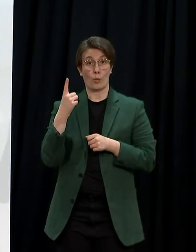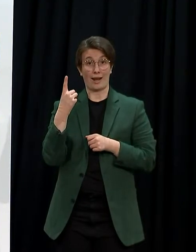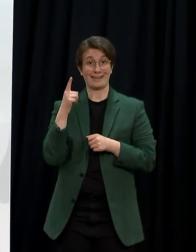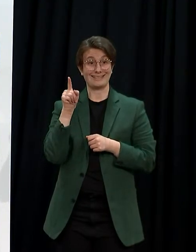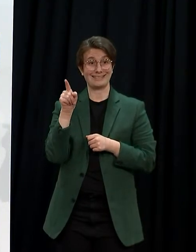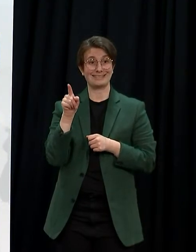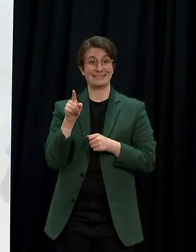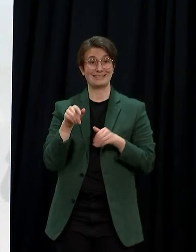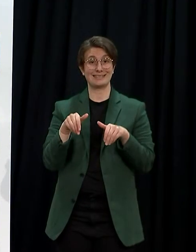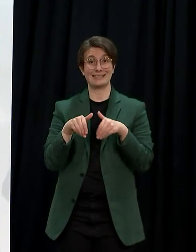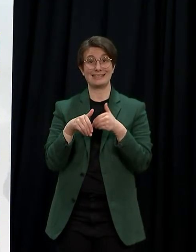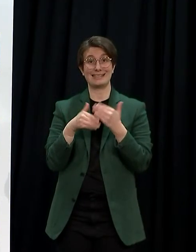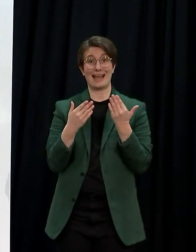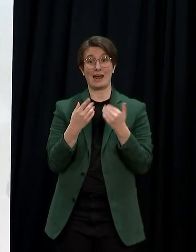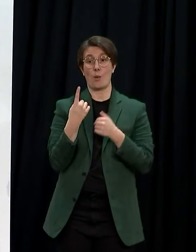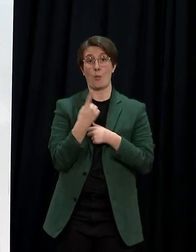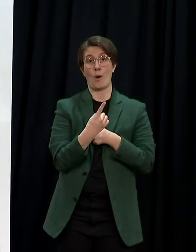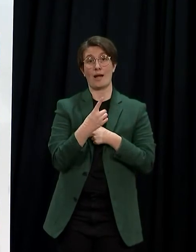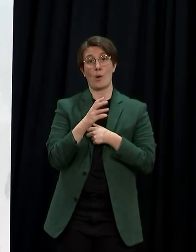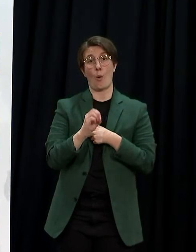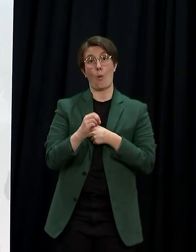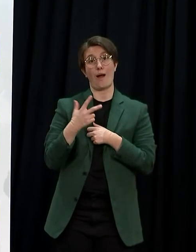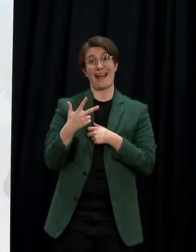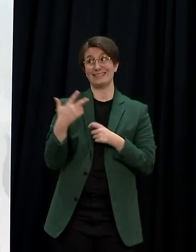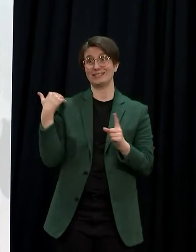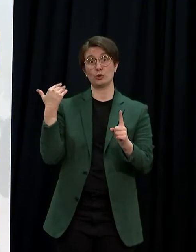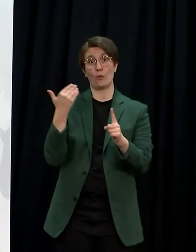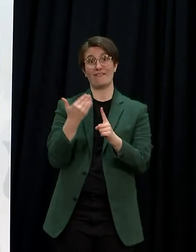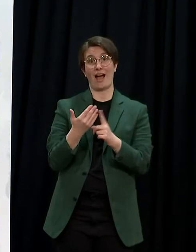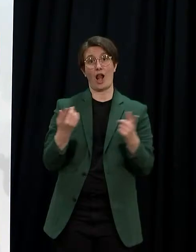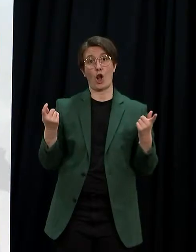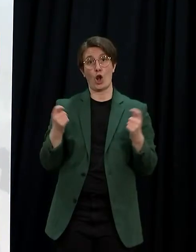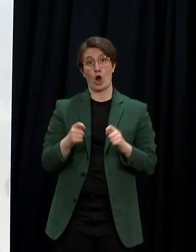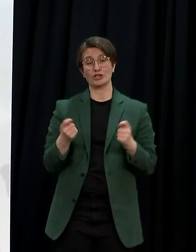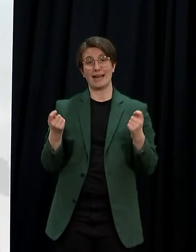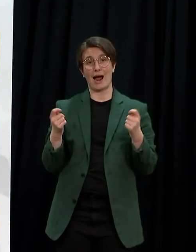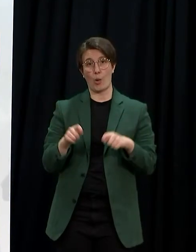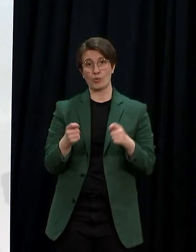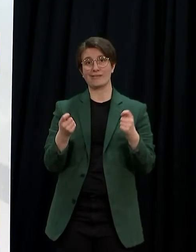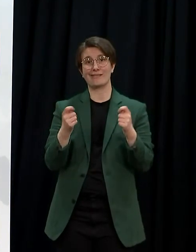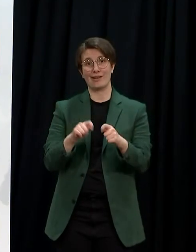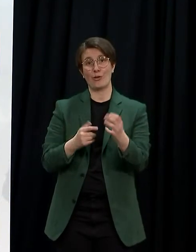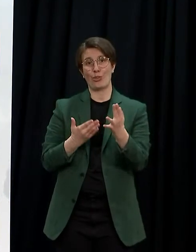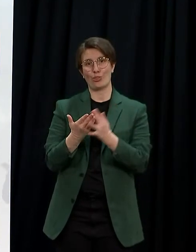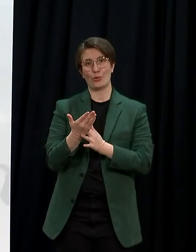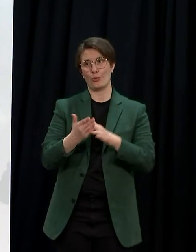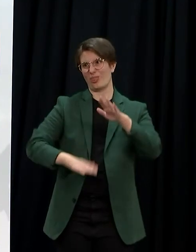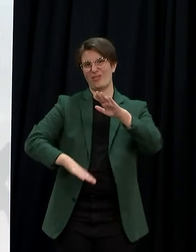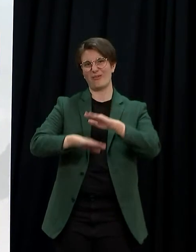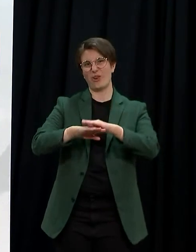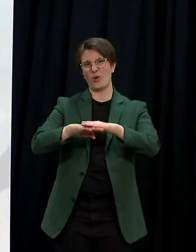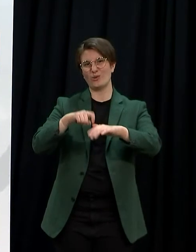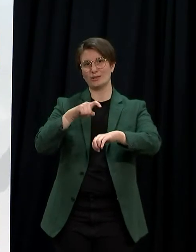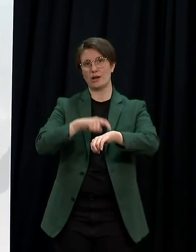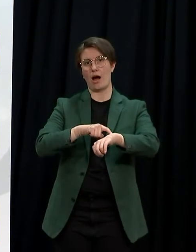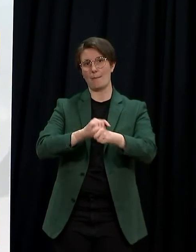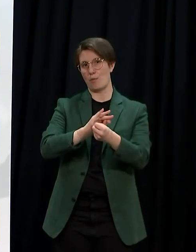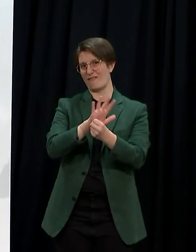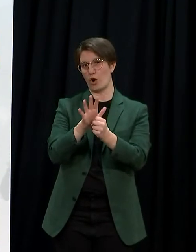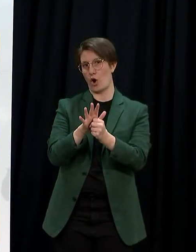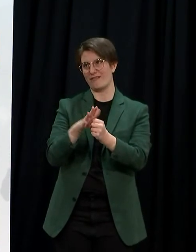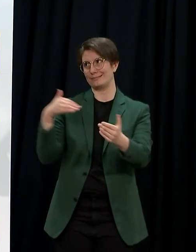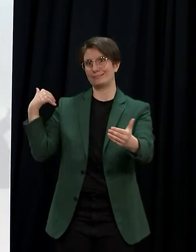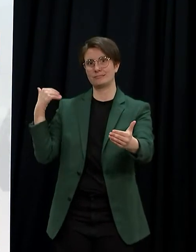day 108 in lockdown through the entire pandemic, and you very regularly say they're doing it tough, and we all appreciate that. Is there any sort of